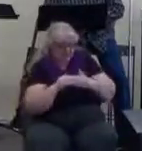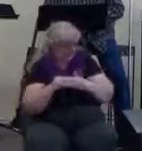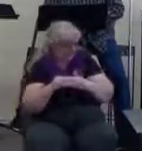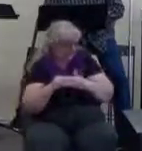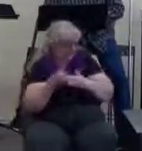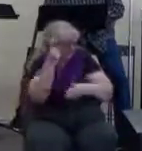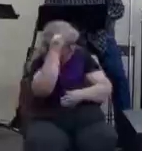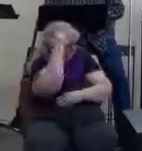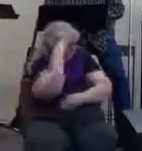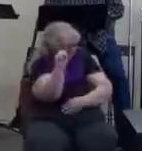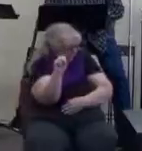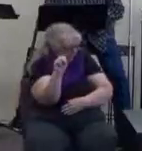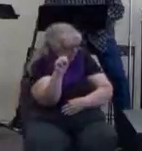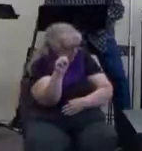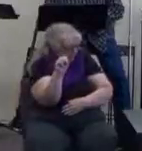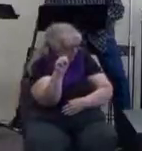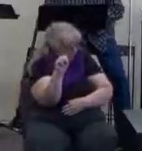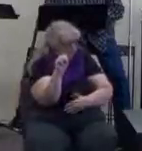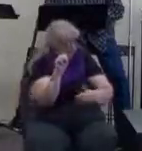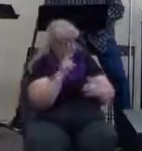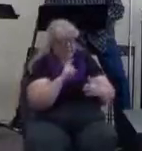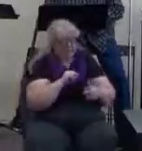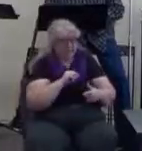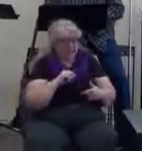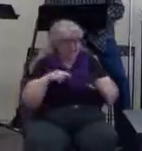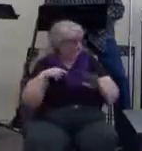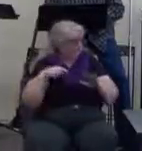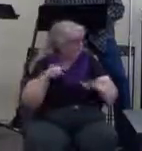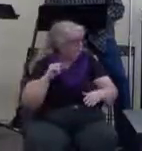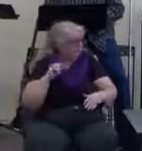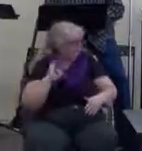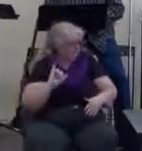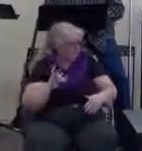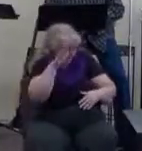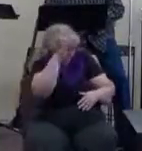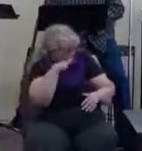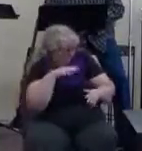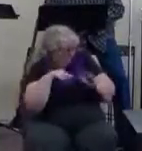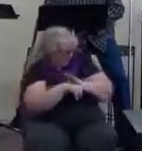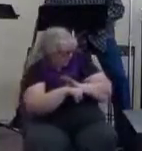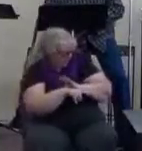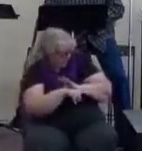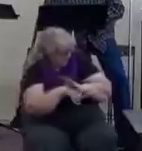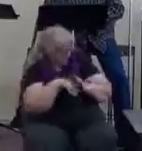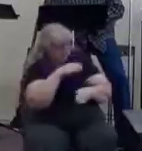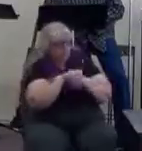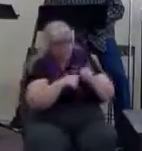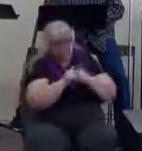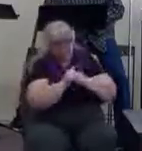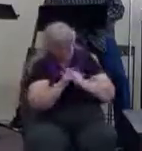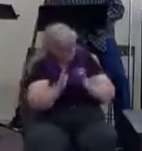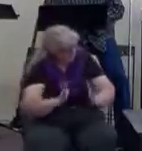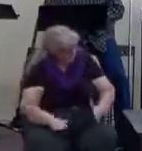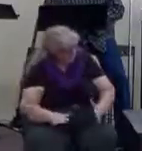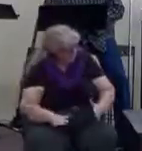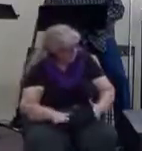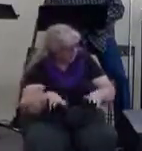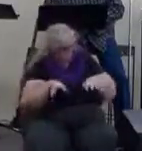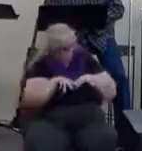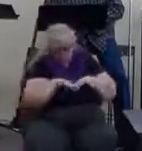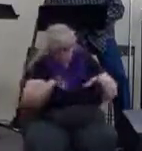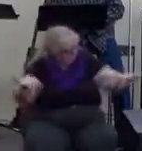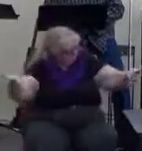all of his followers were scattered. Therefore, in the present case, I advise you, leave these